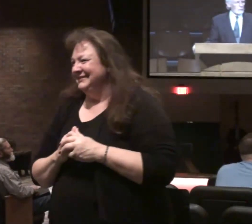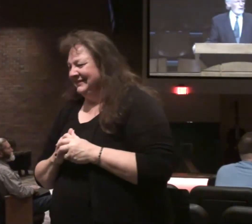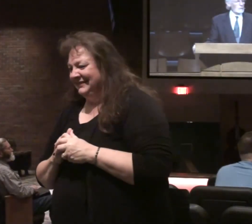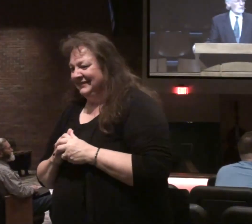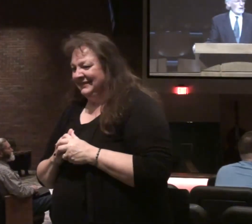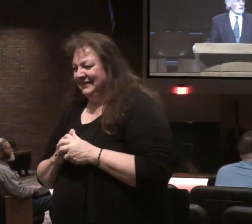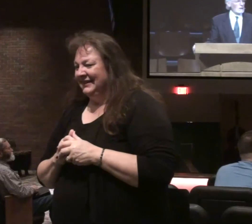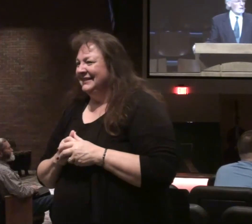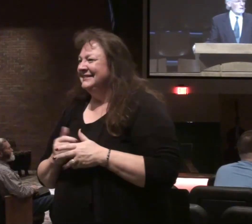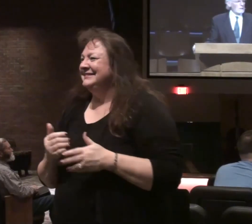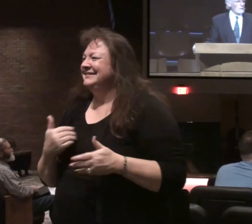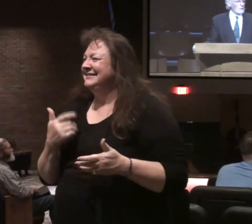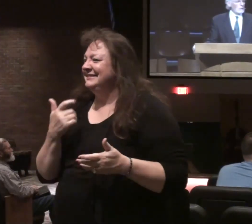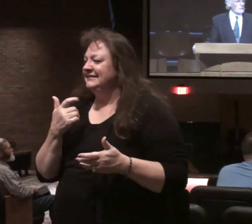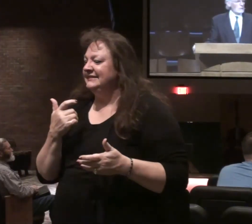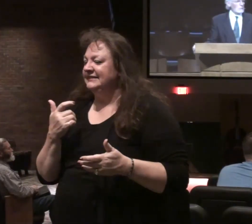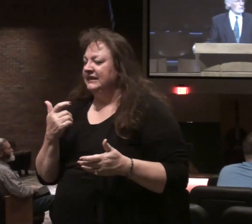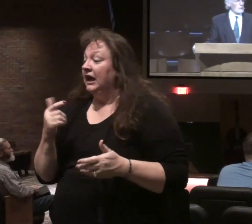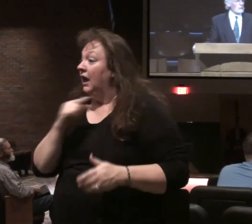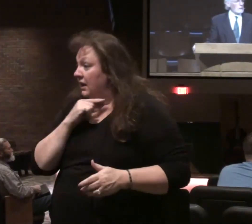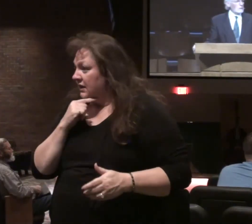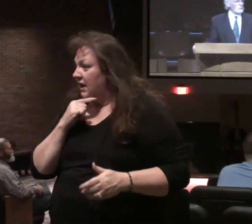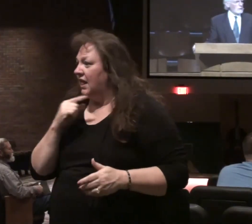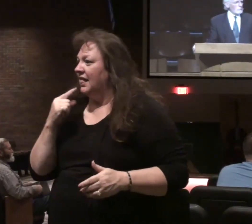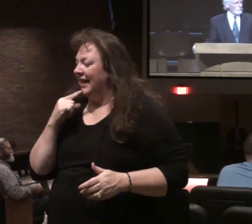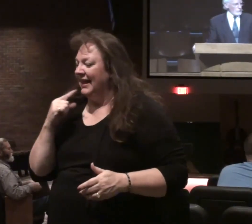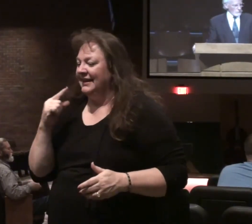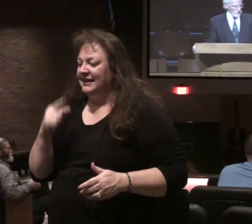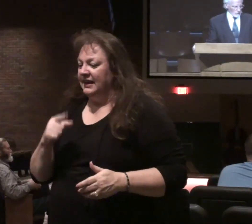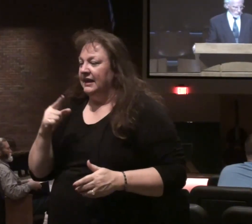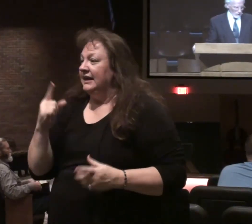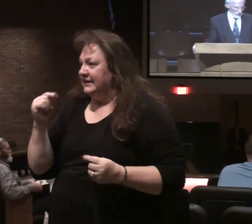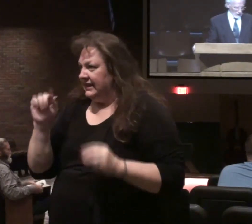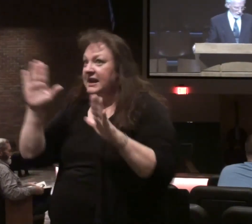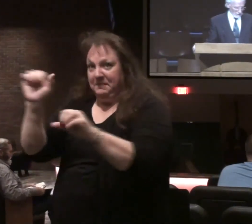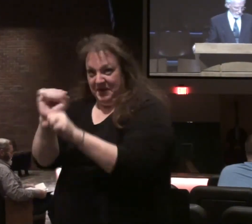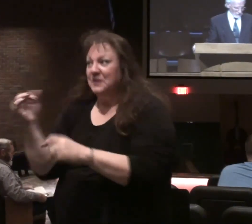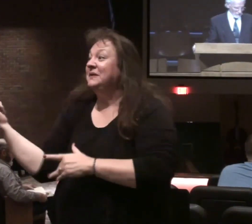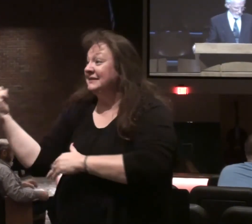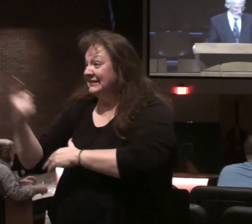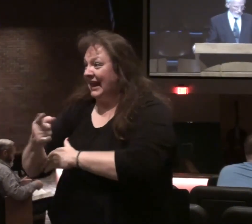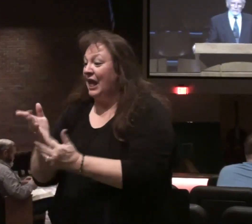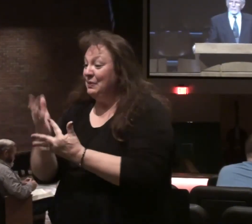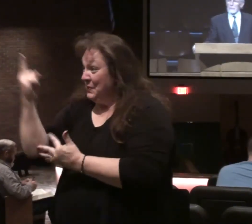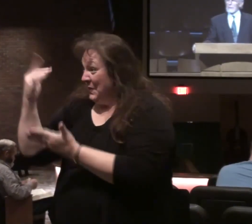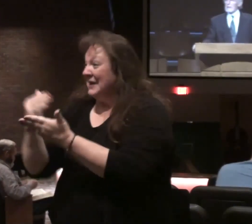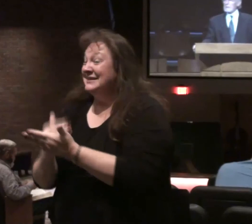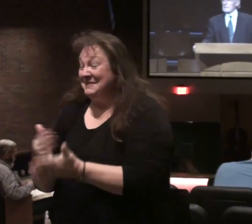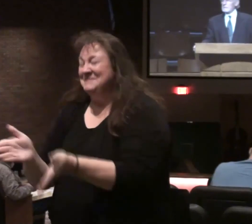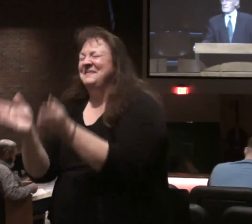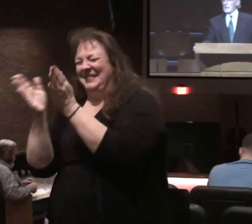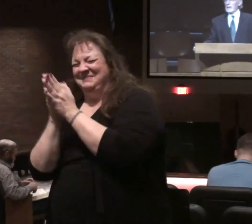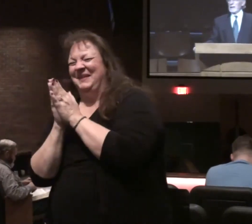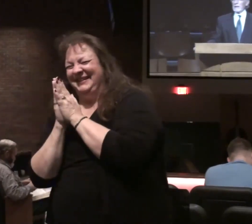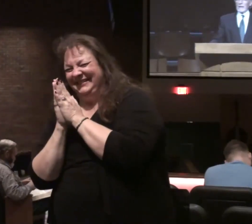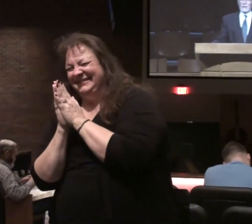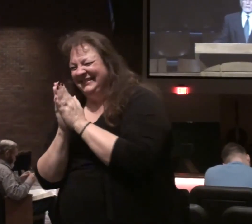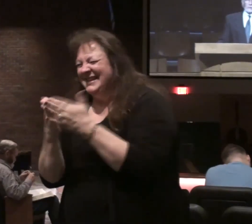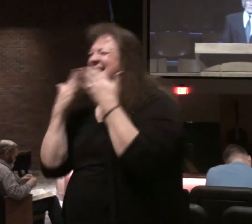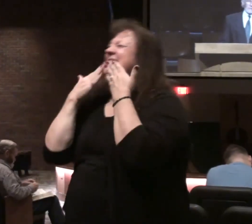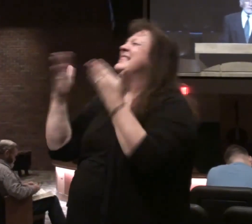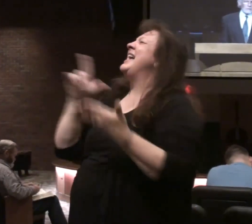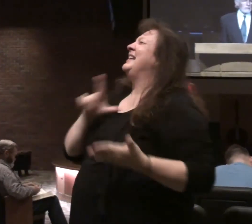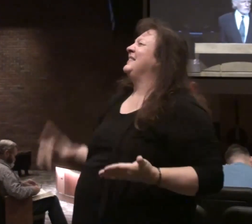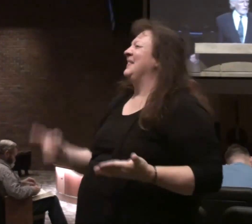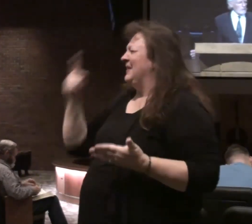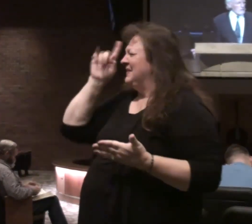You can go out and say, you know, Gil Root, Indian Hills, he performed a miracle today. Let's pray. Thank you,